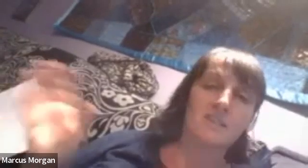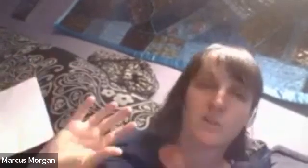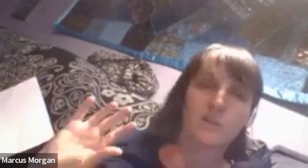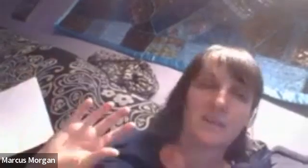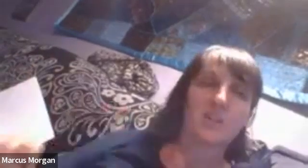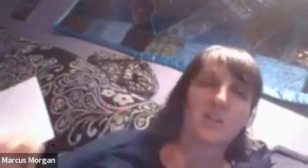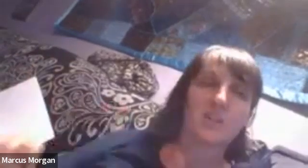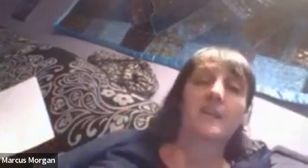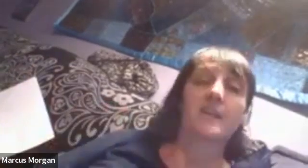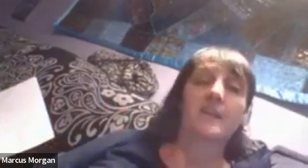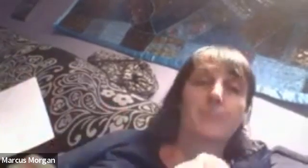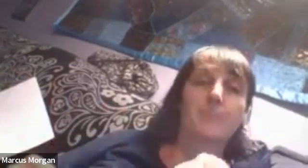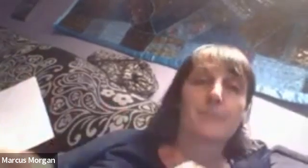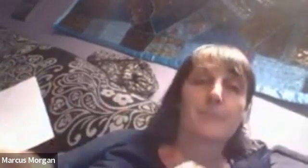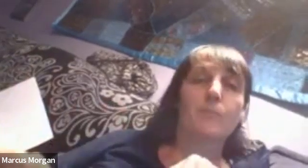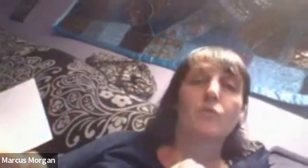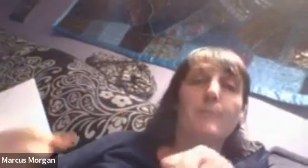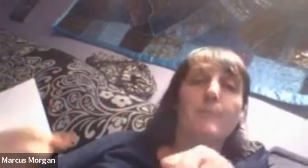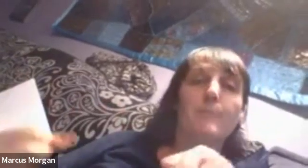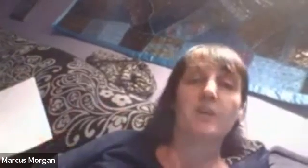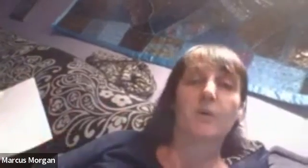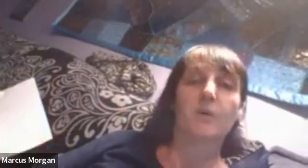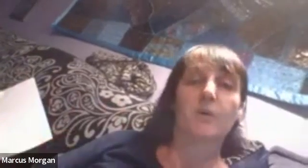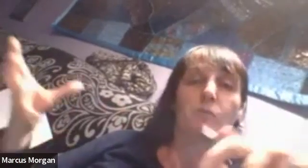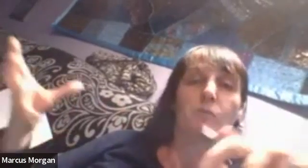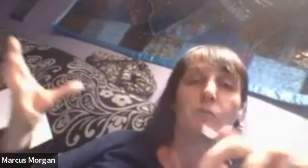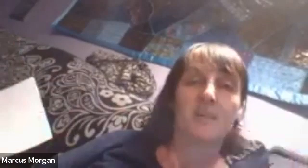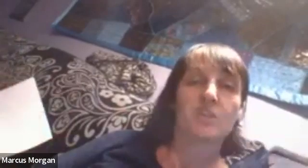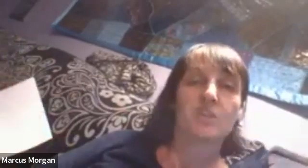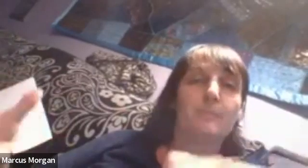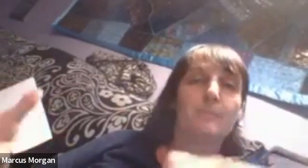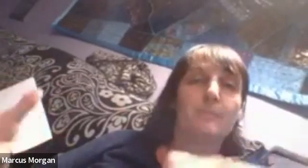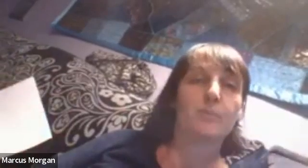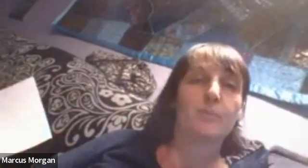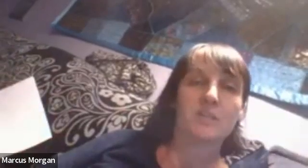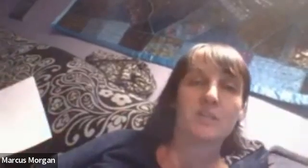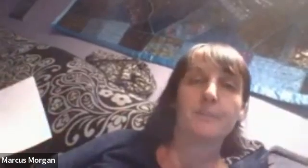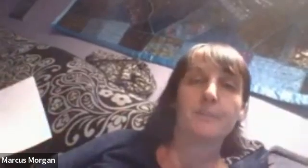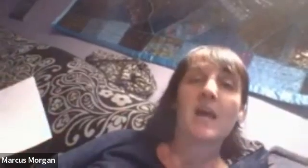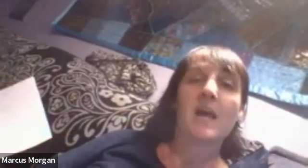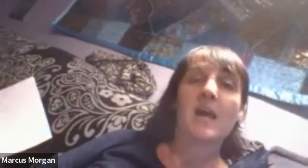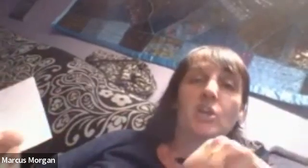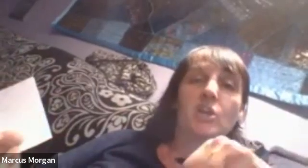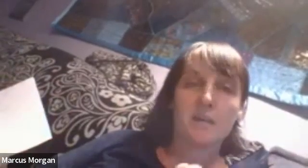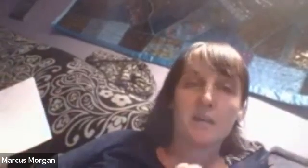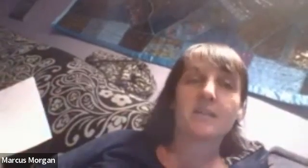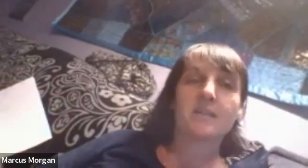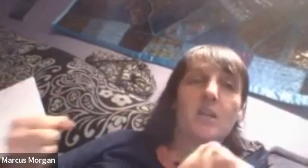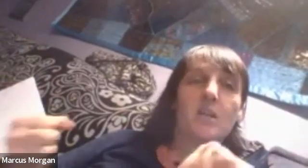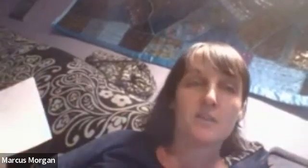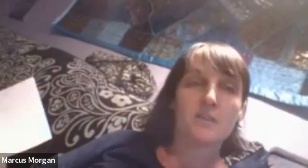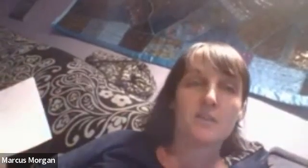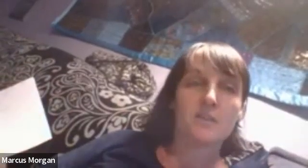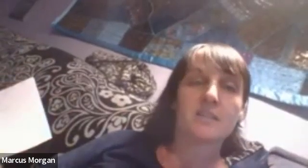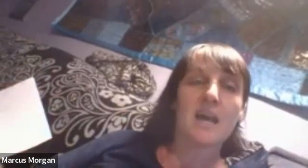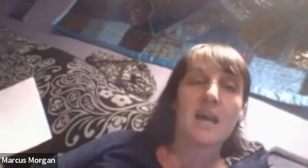safety, risk of isolation, if they could be a bit more empowered by the organisations and people supporting them and know their rights